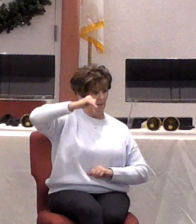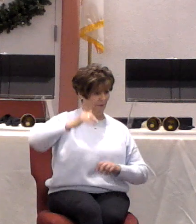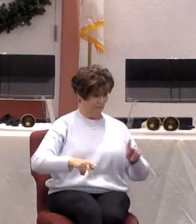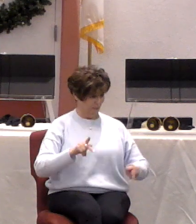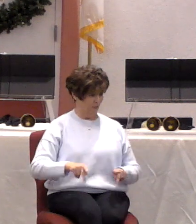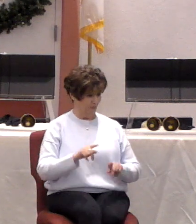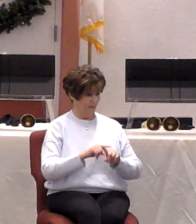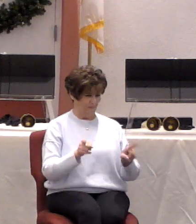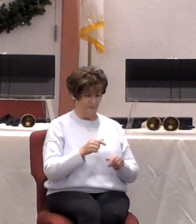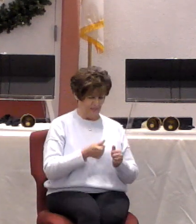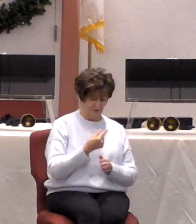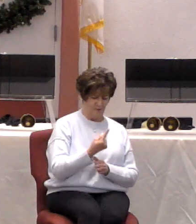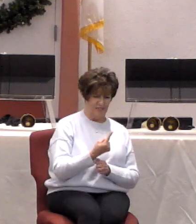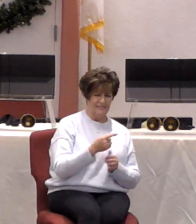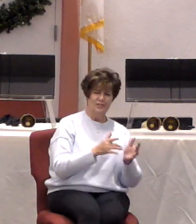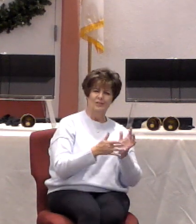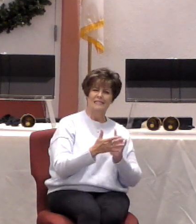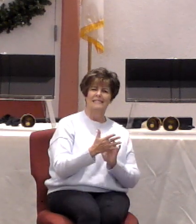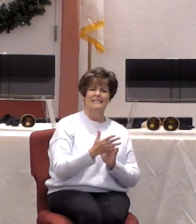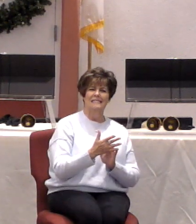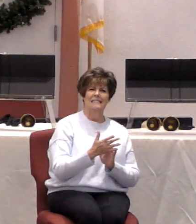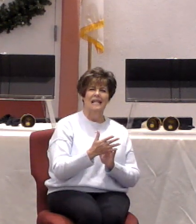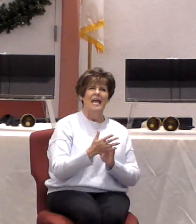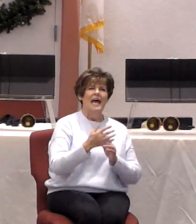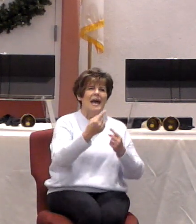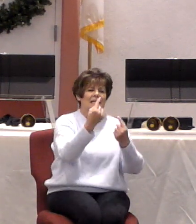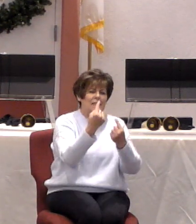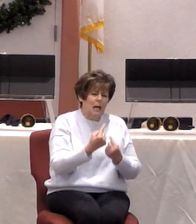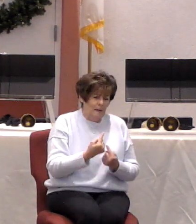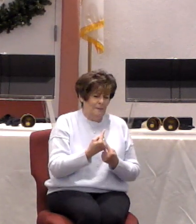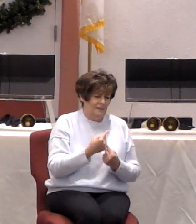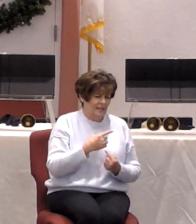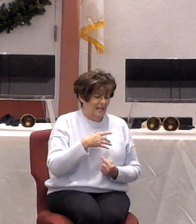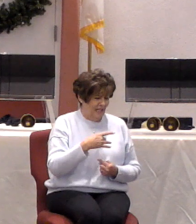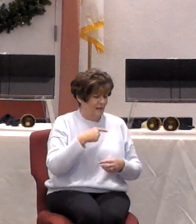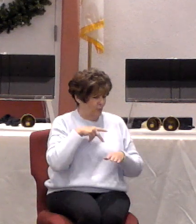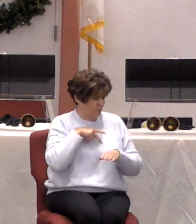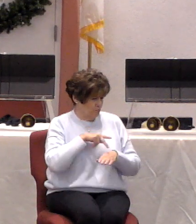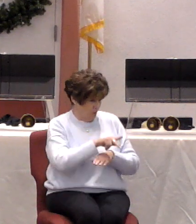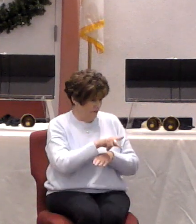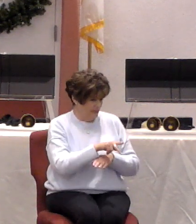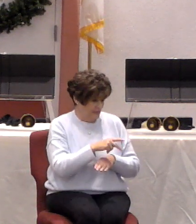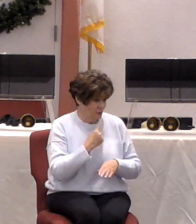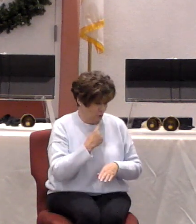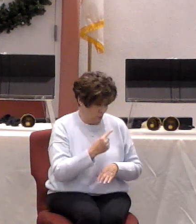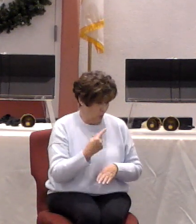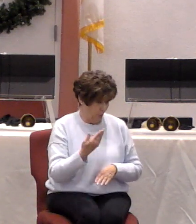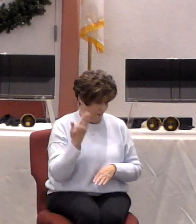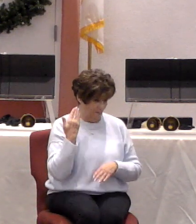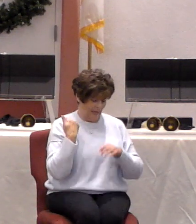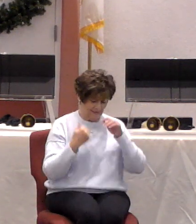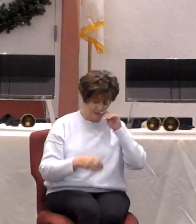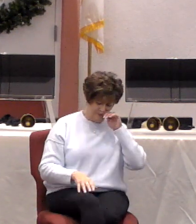coming. Or Jesus had come, let me put it that way, in order to be the Savior,